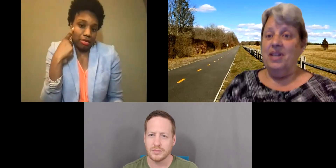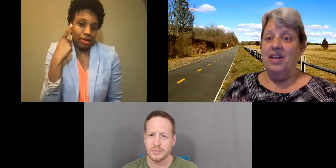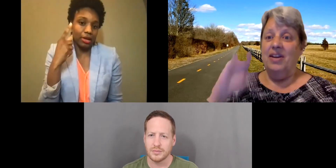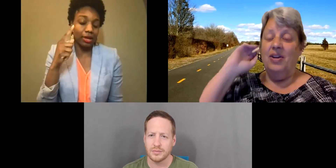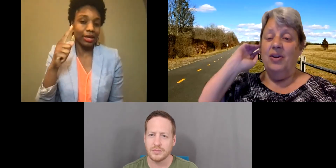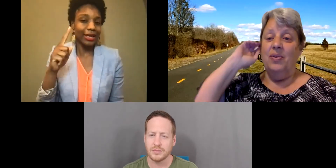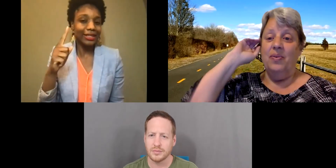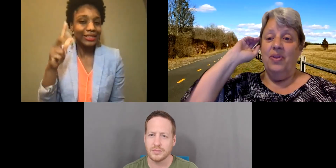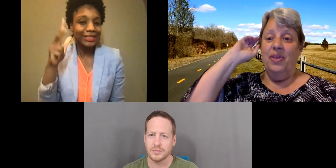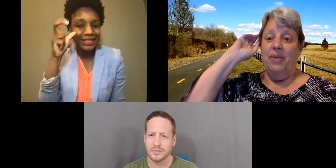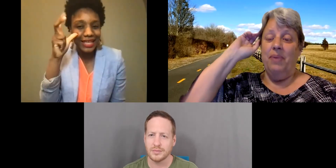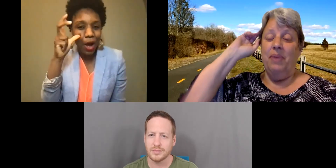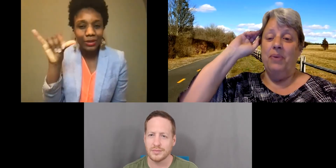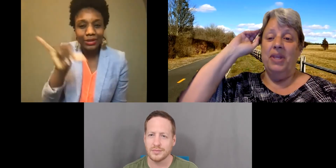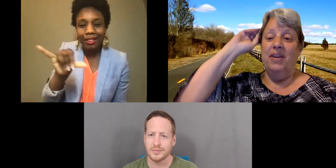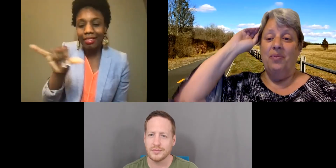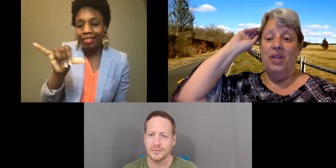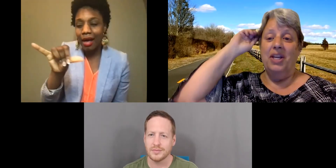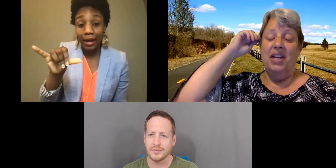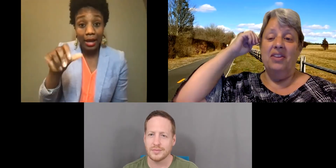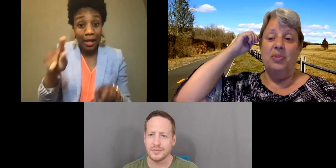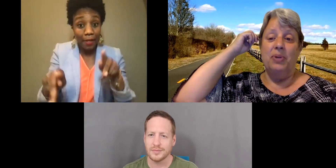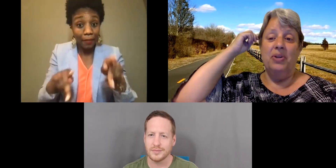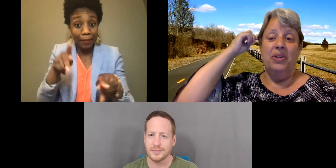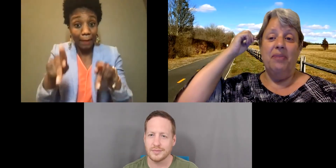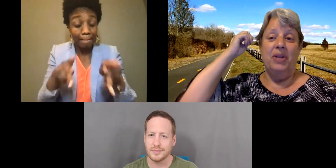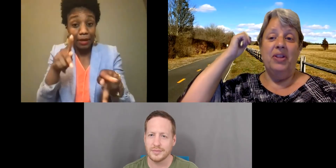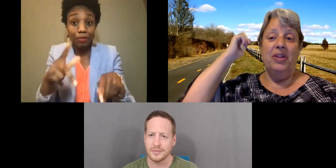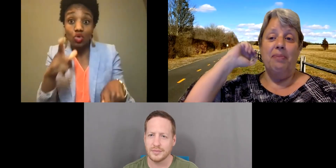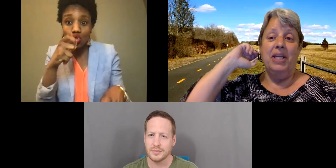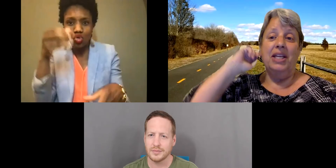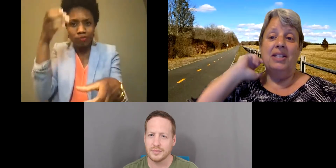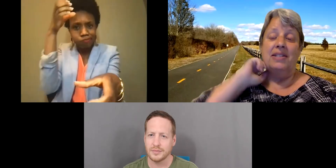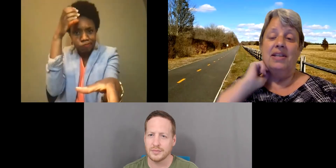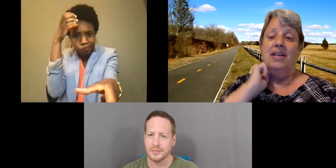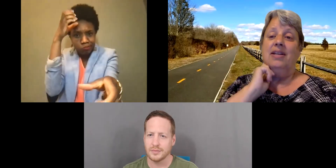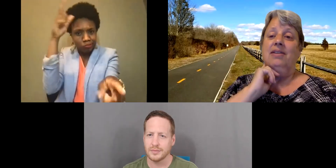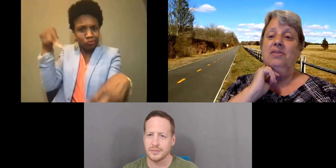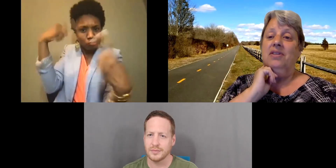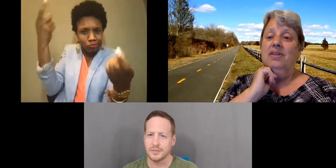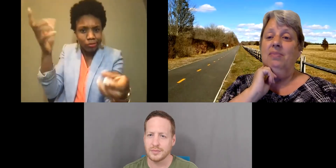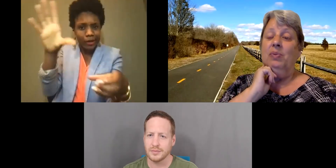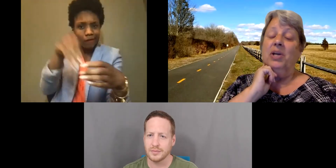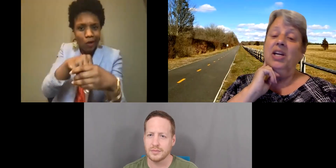you know, the people that are really knowledgeable and have been on the committees and been working